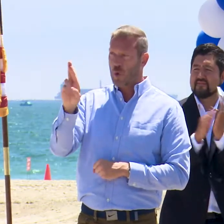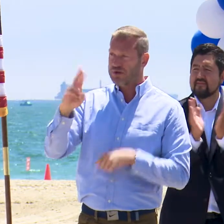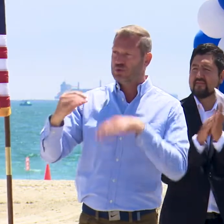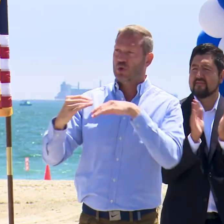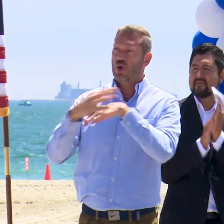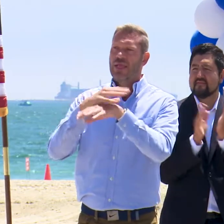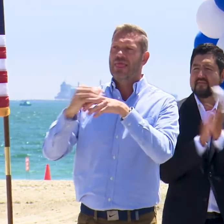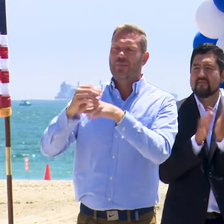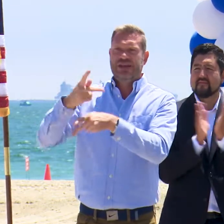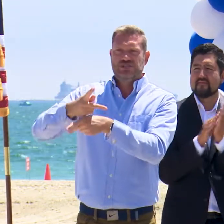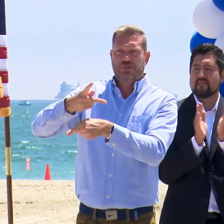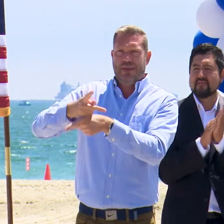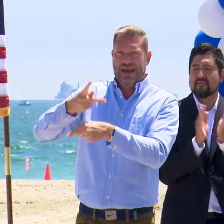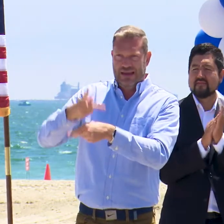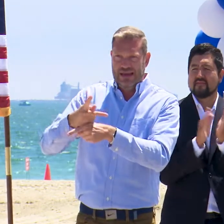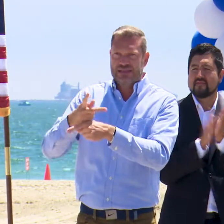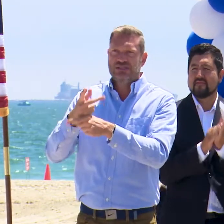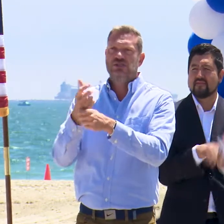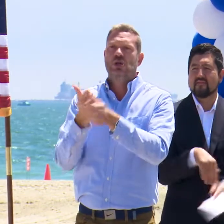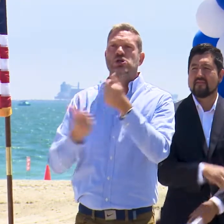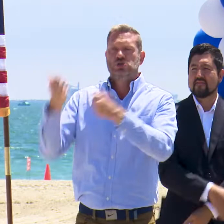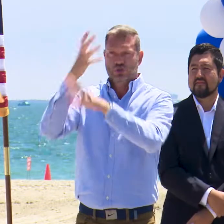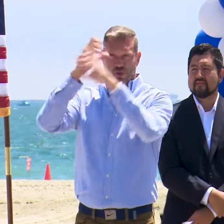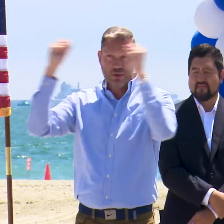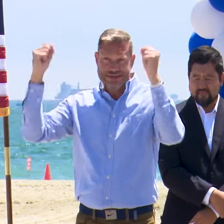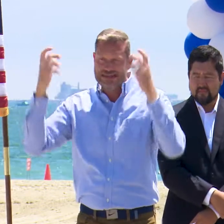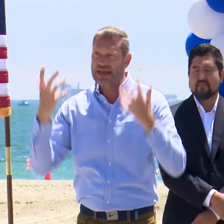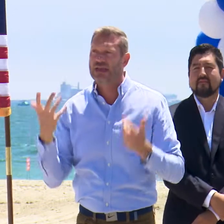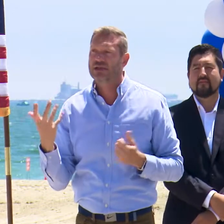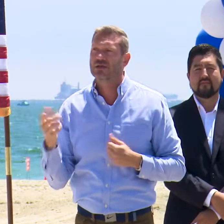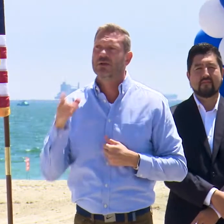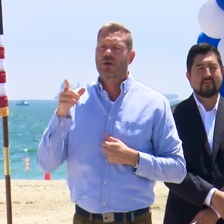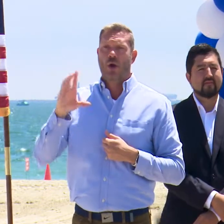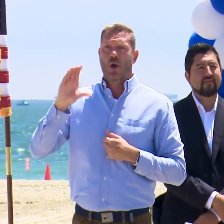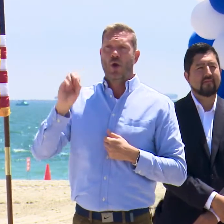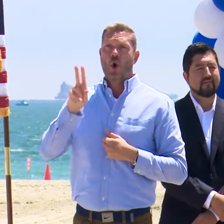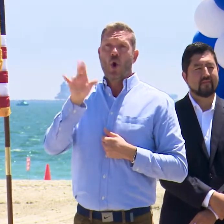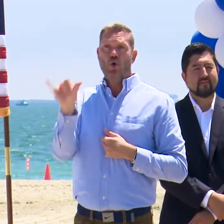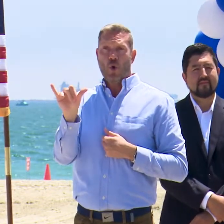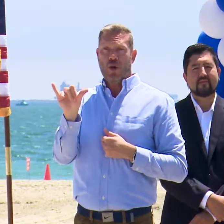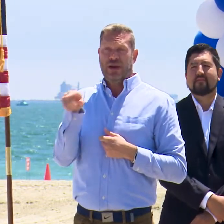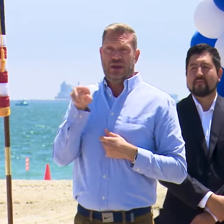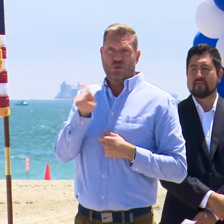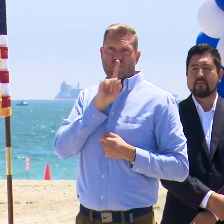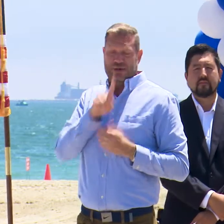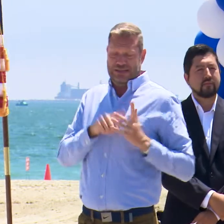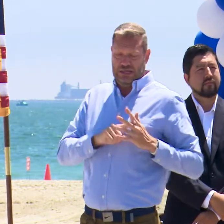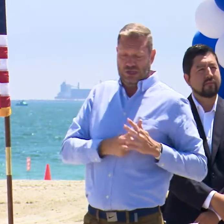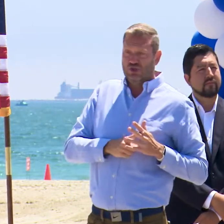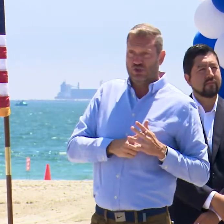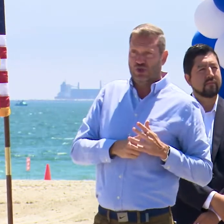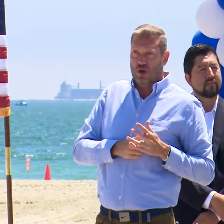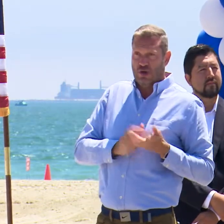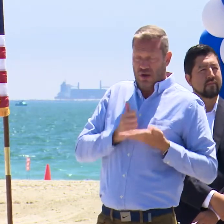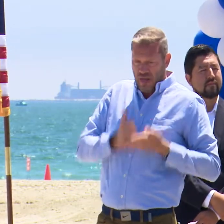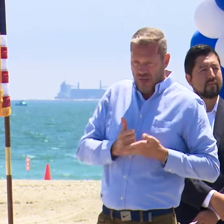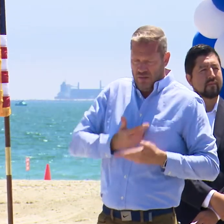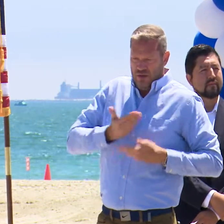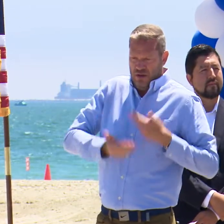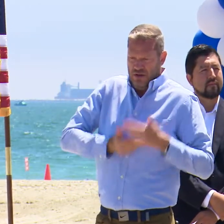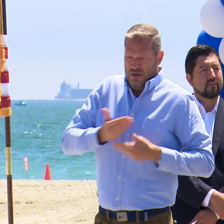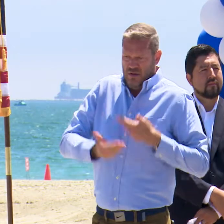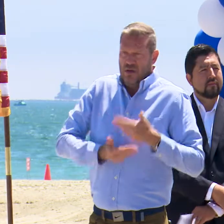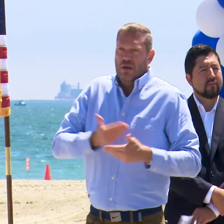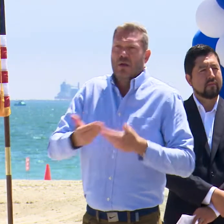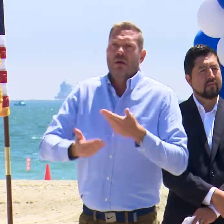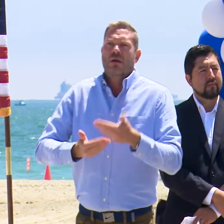maintenance superintendent. Corey was at the forefront of this project from the start, and his team, with the assist